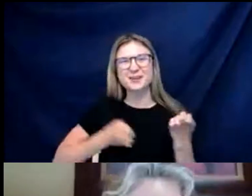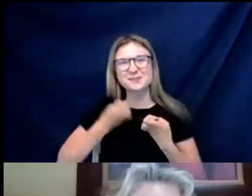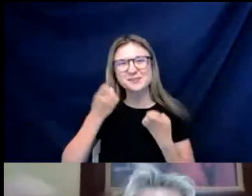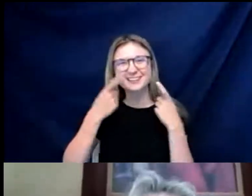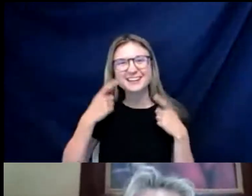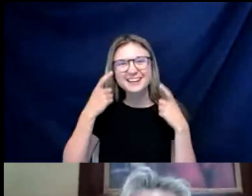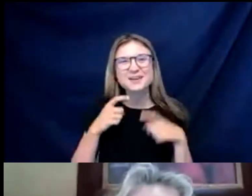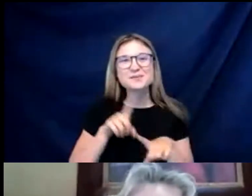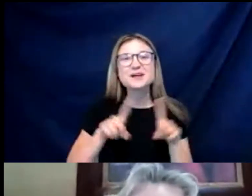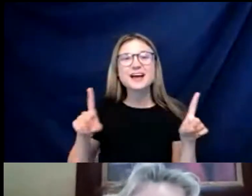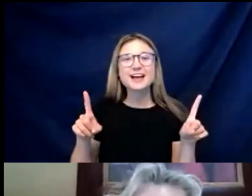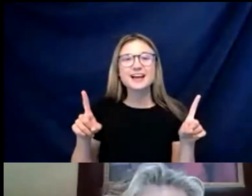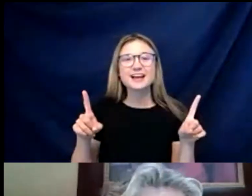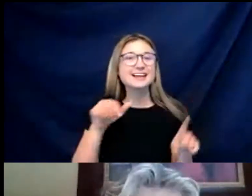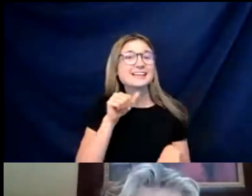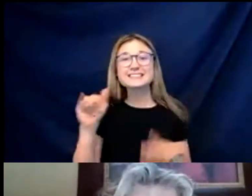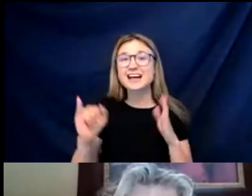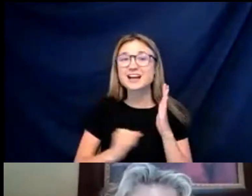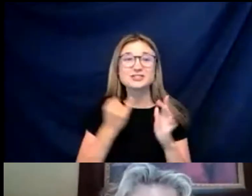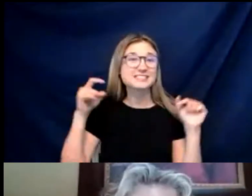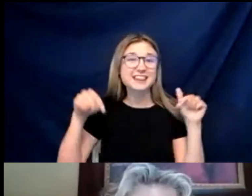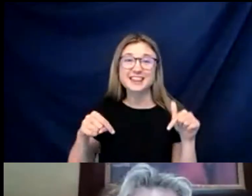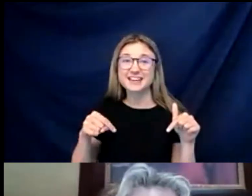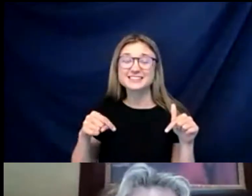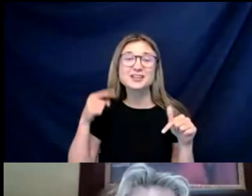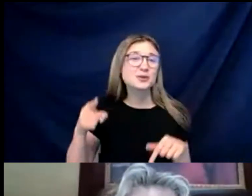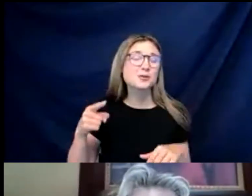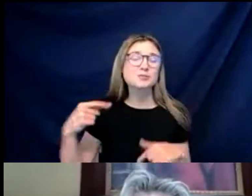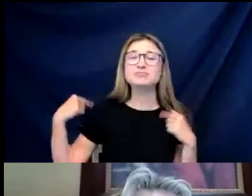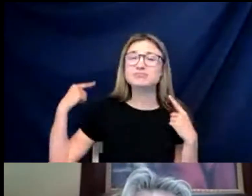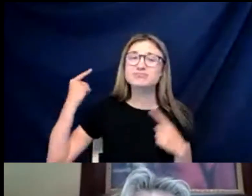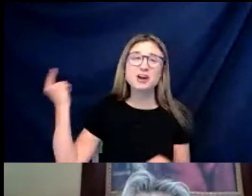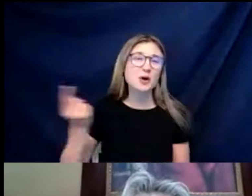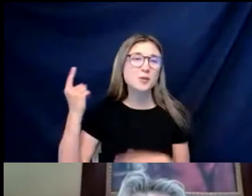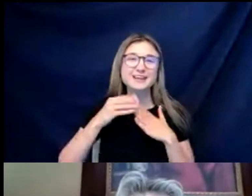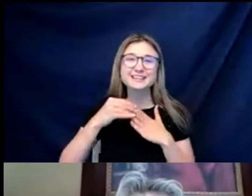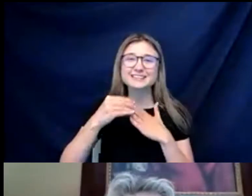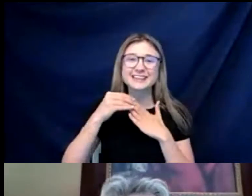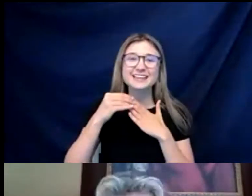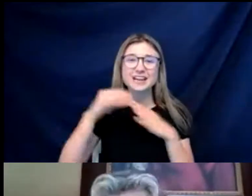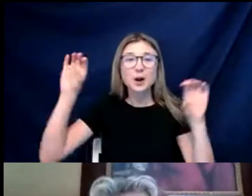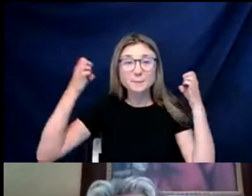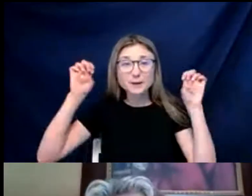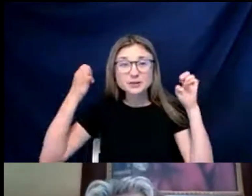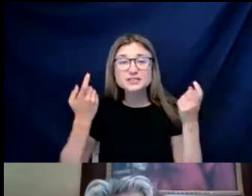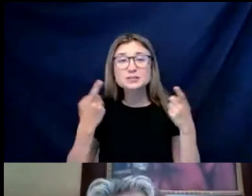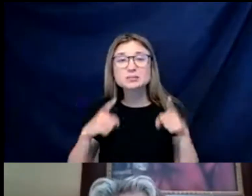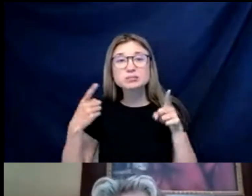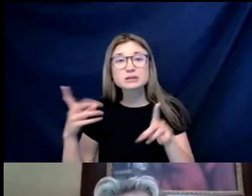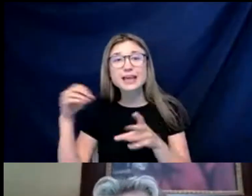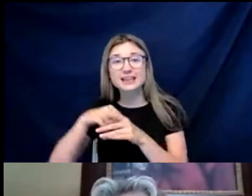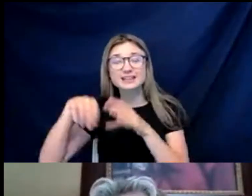wanted to, it's not just this. You are always a leader, whether it be an emergency, we have an emergency going on in the state,